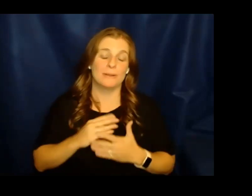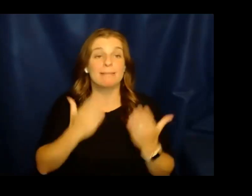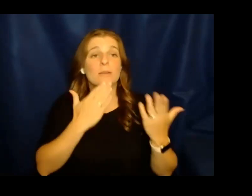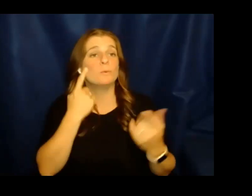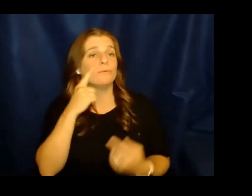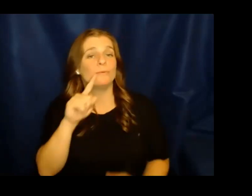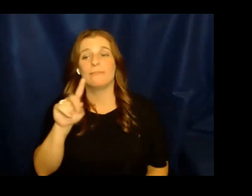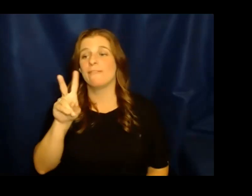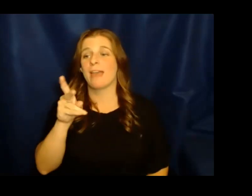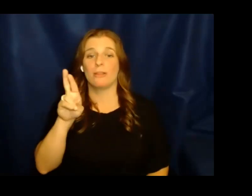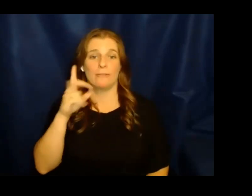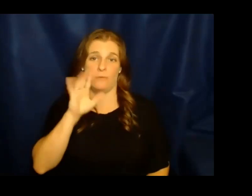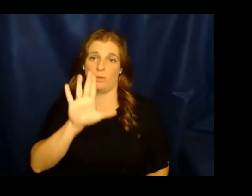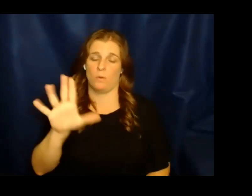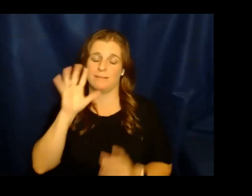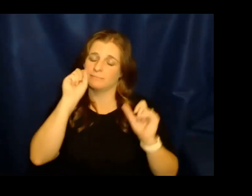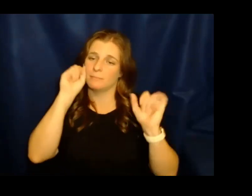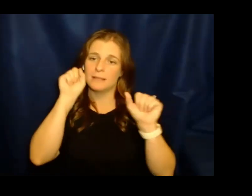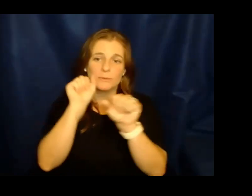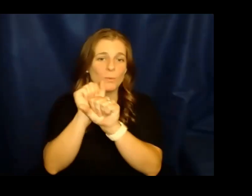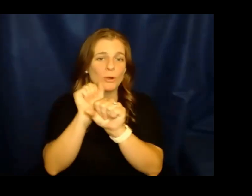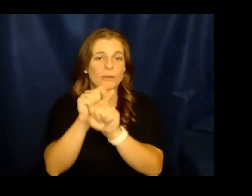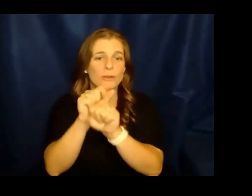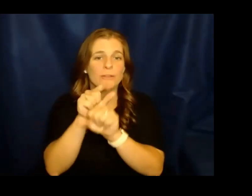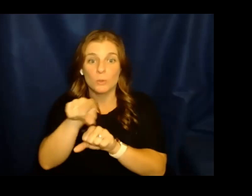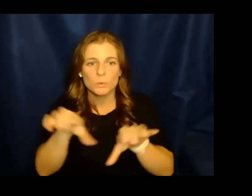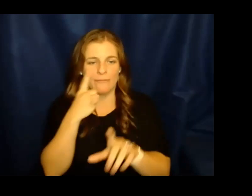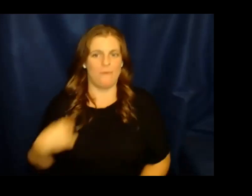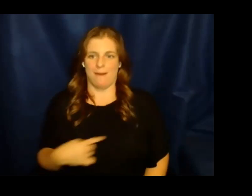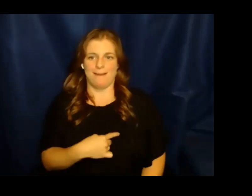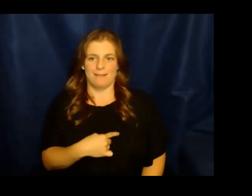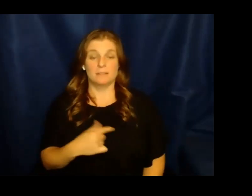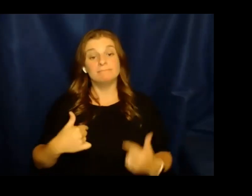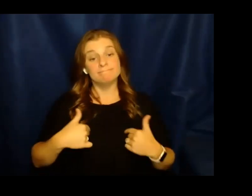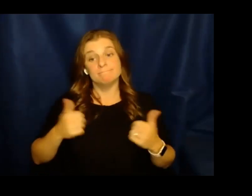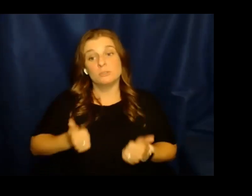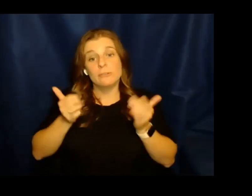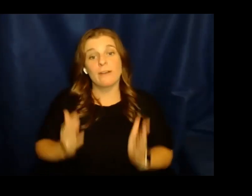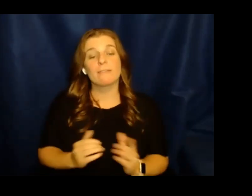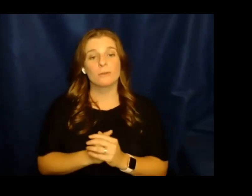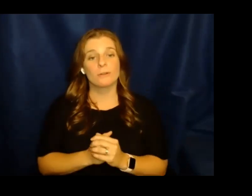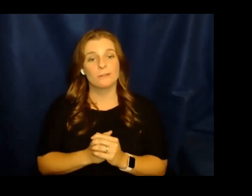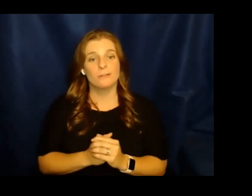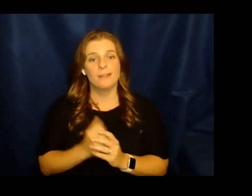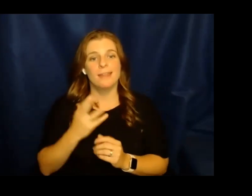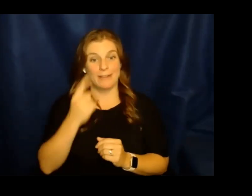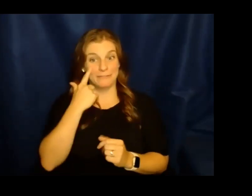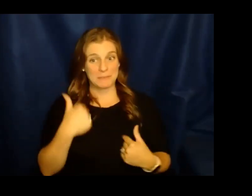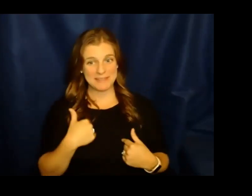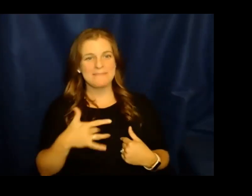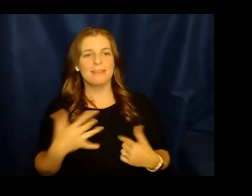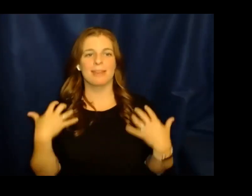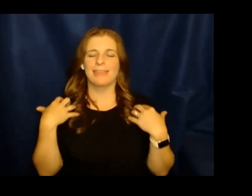the amazing work that you do for us. I am a survivor, and it is healing to me to know